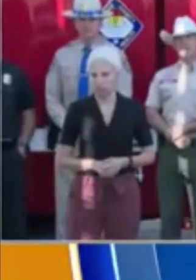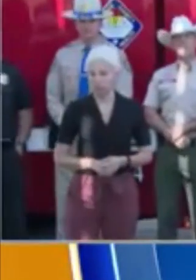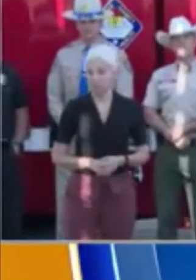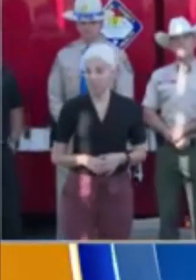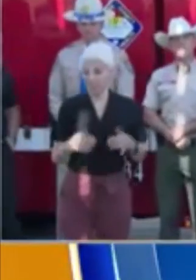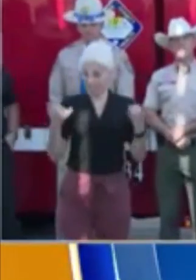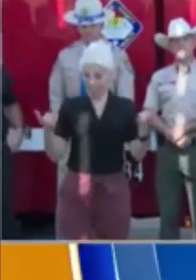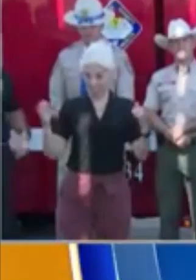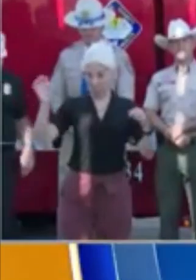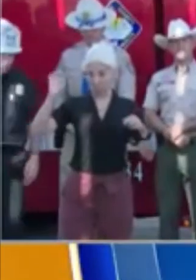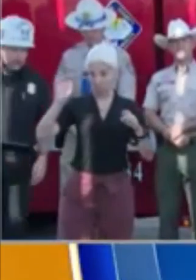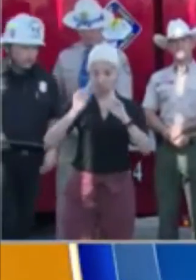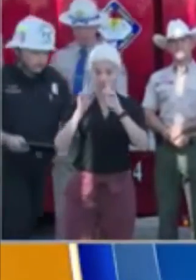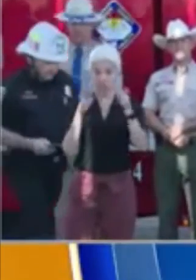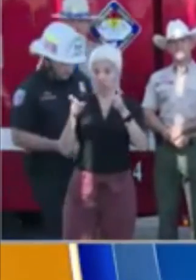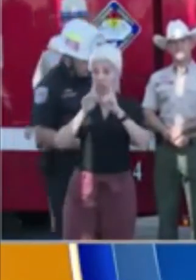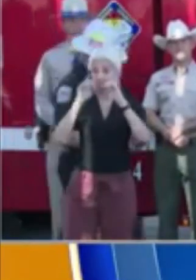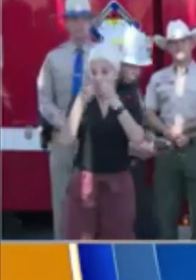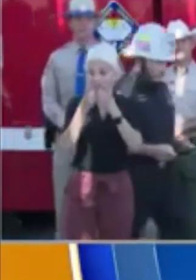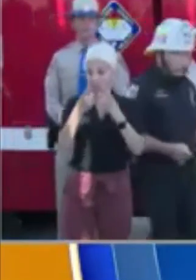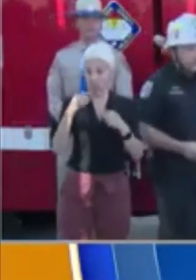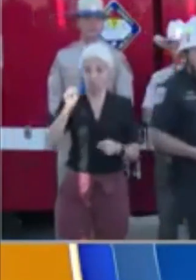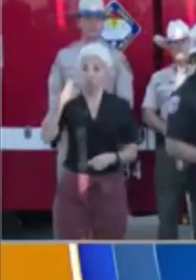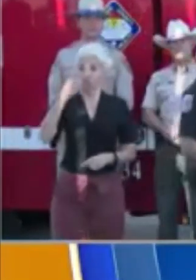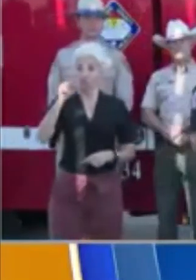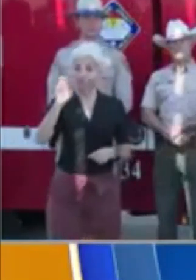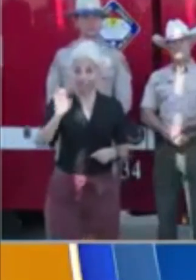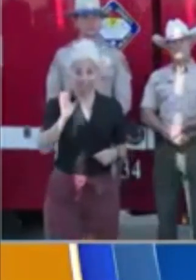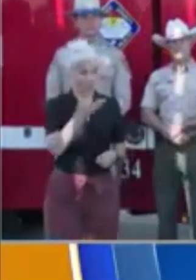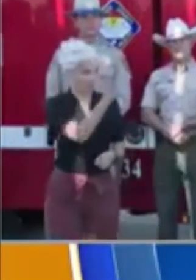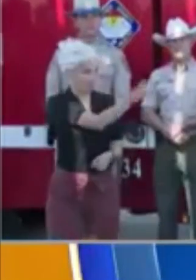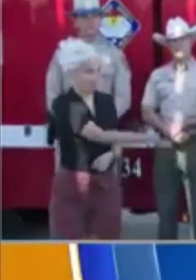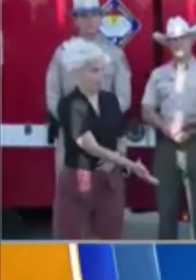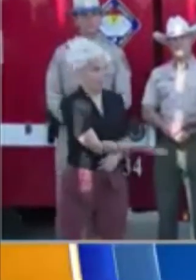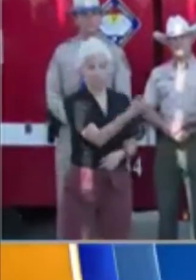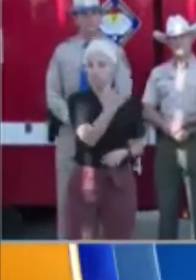regarding this tanker that's basically overheating, as you saw there in that incredible